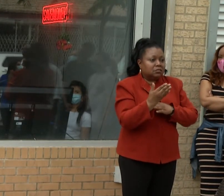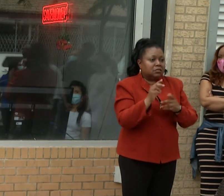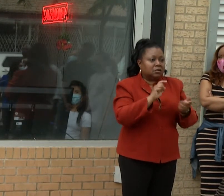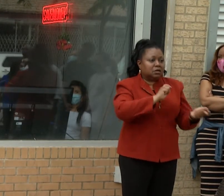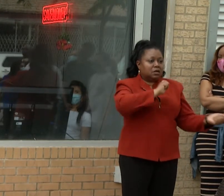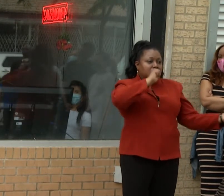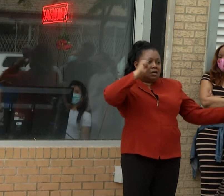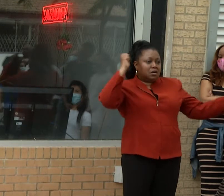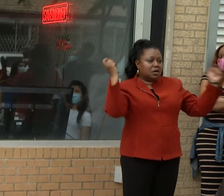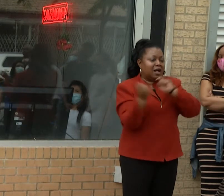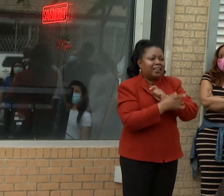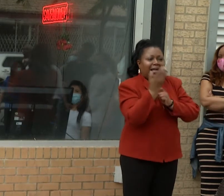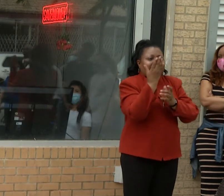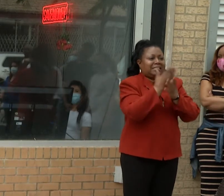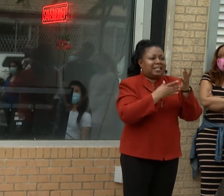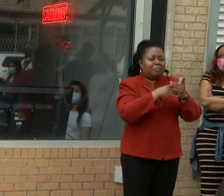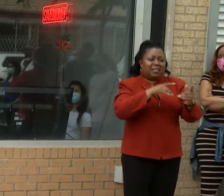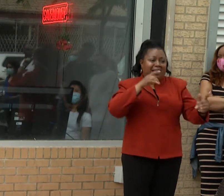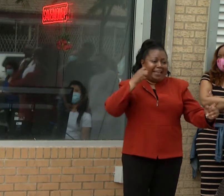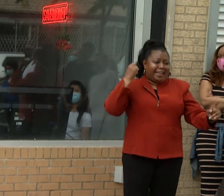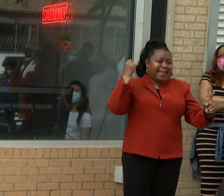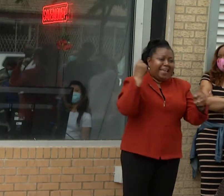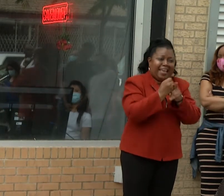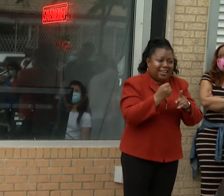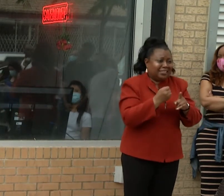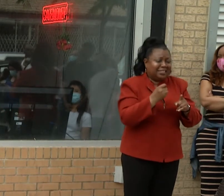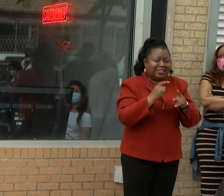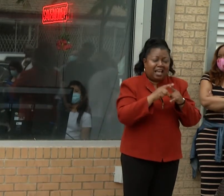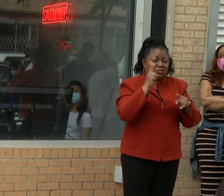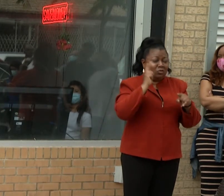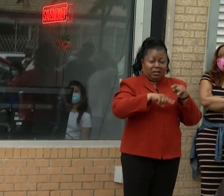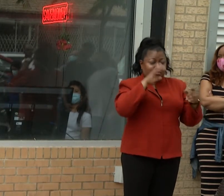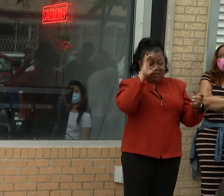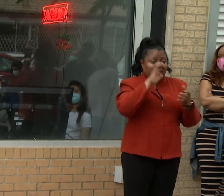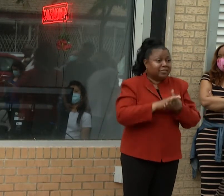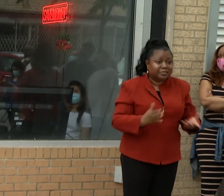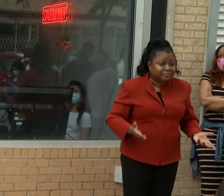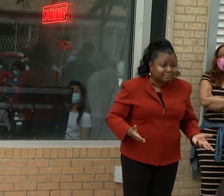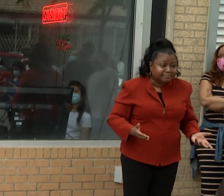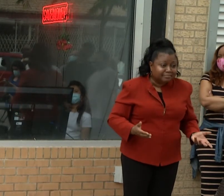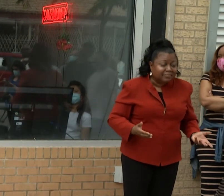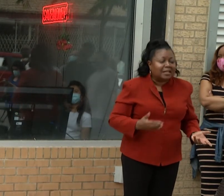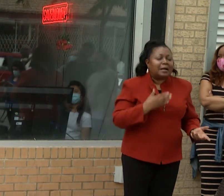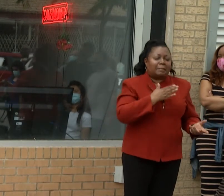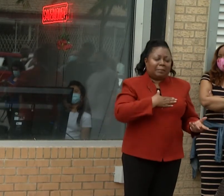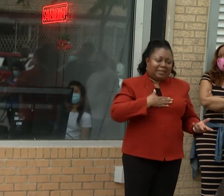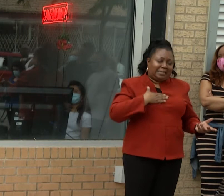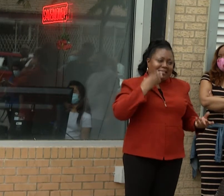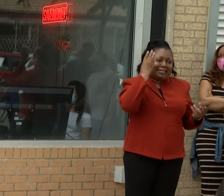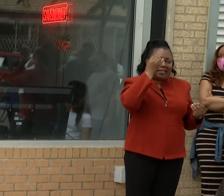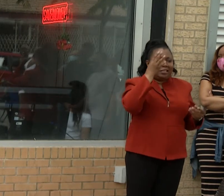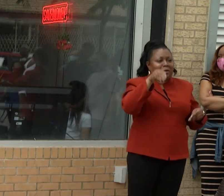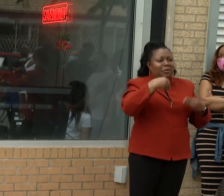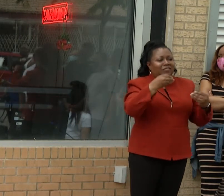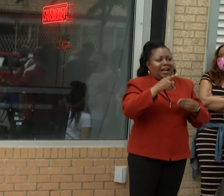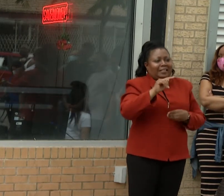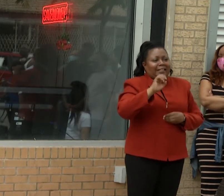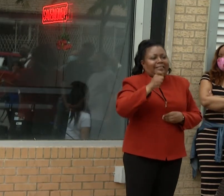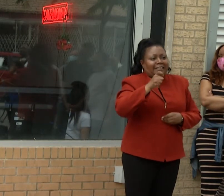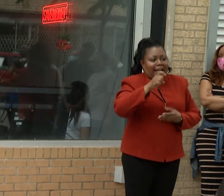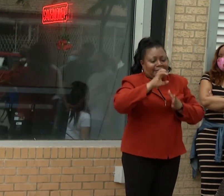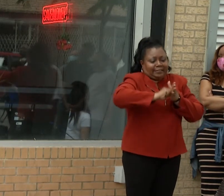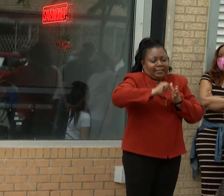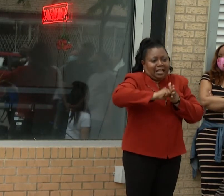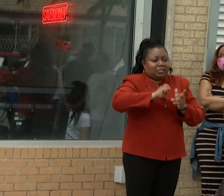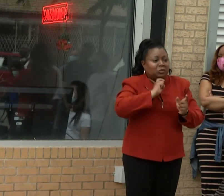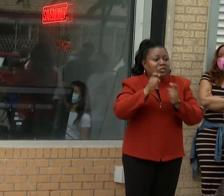was like something hit that was inconceivable. Please consider providing a